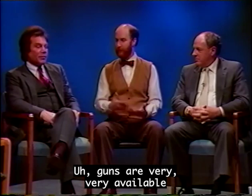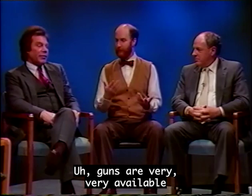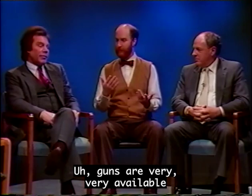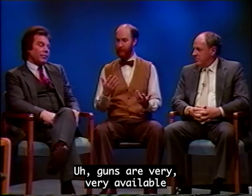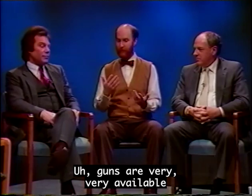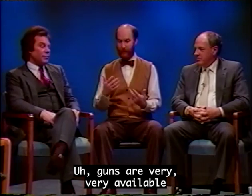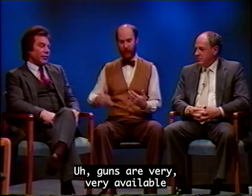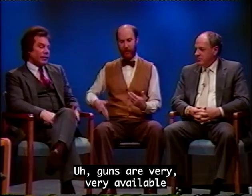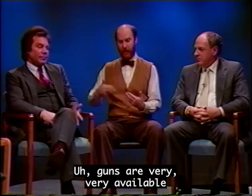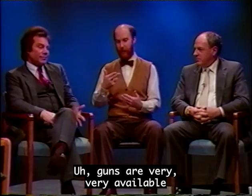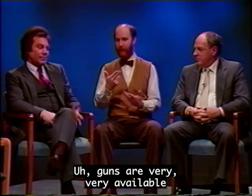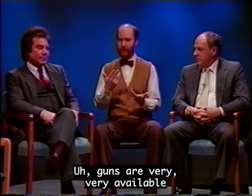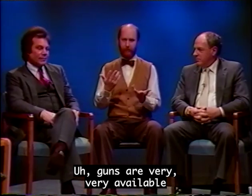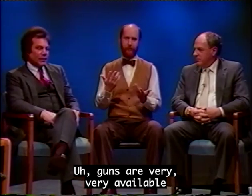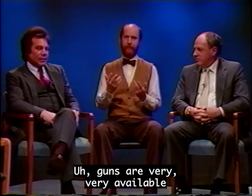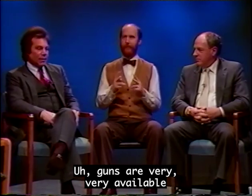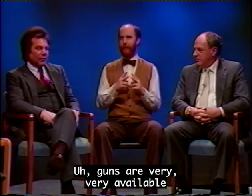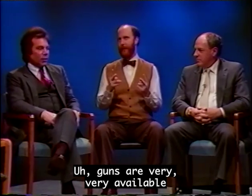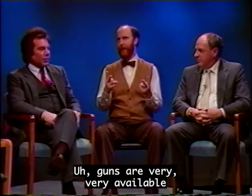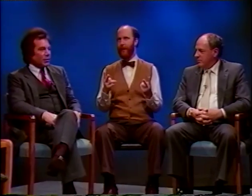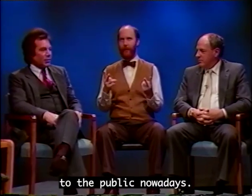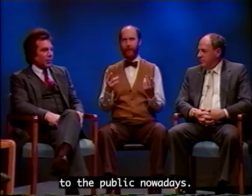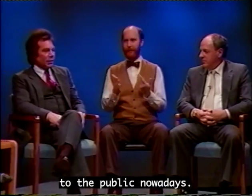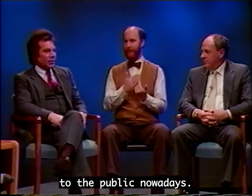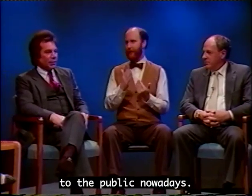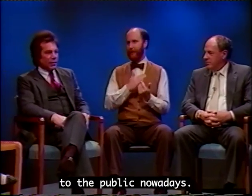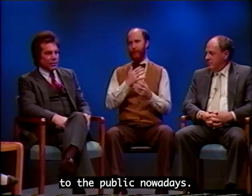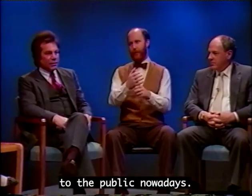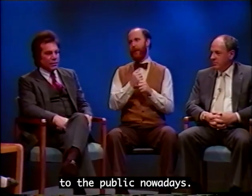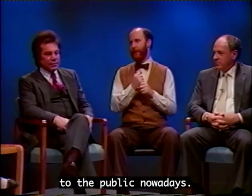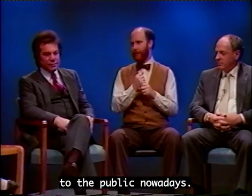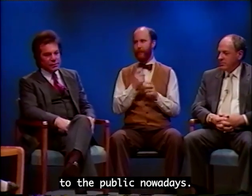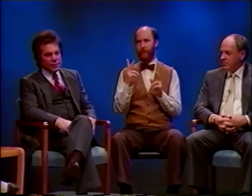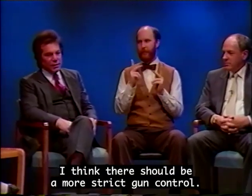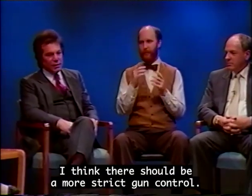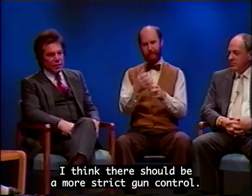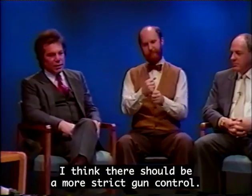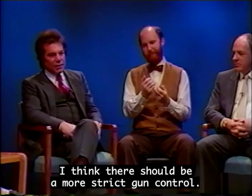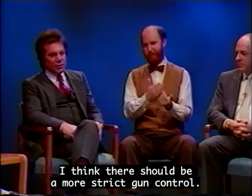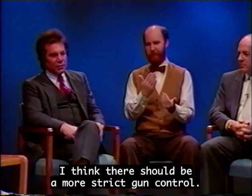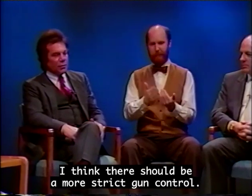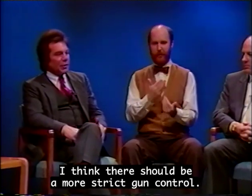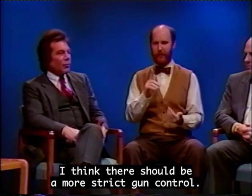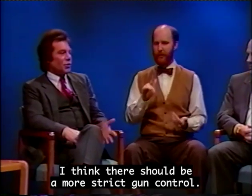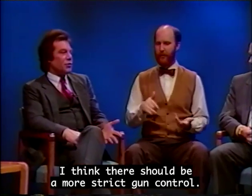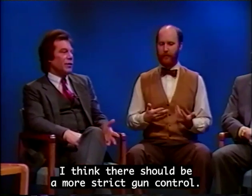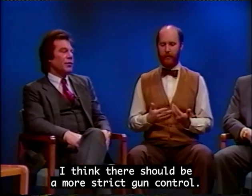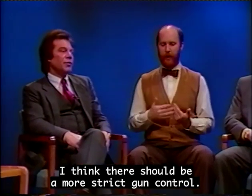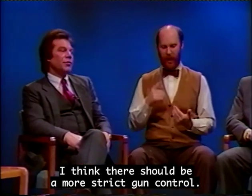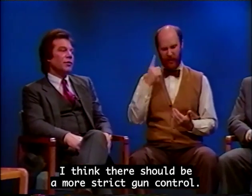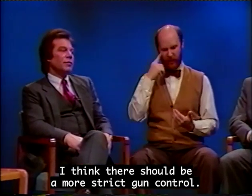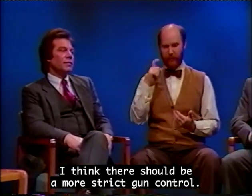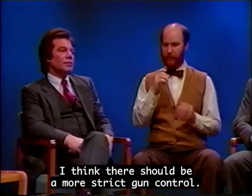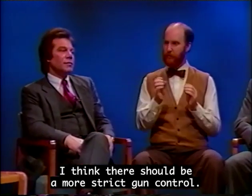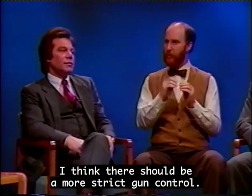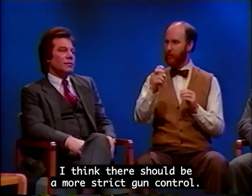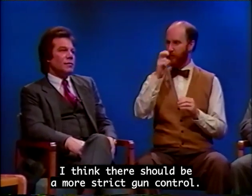Guns are very, very available to the public nowadays. I think there should be a more strict gun